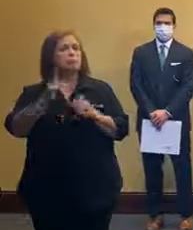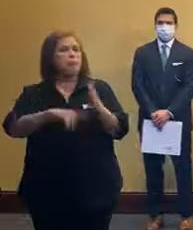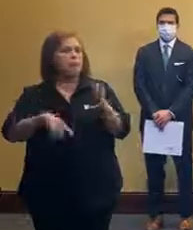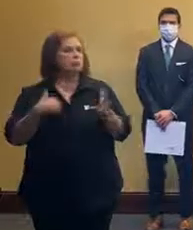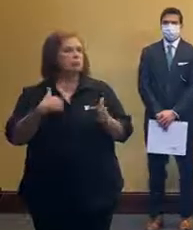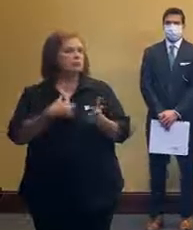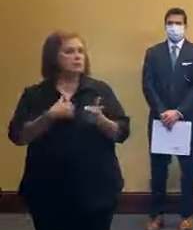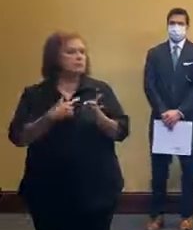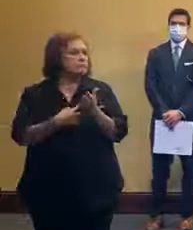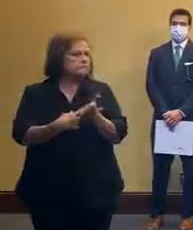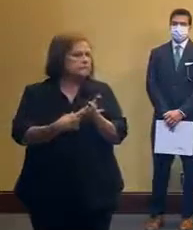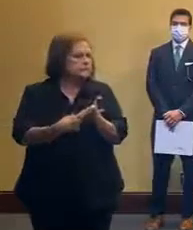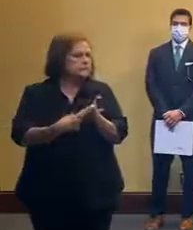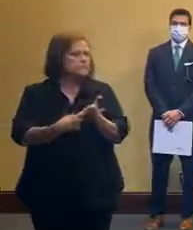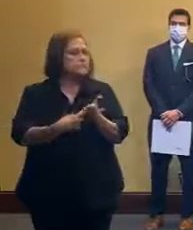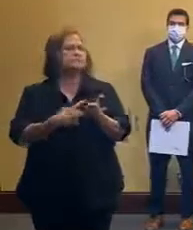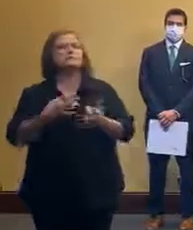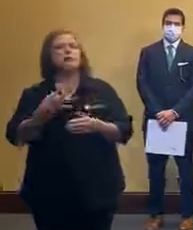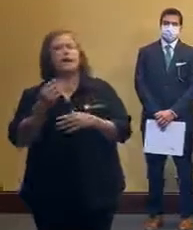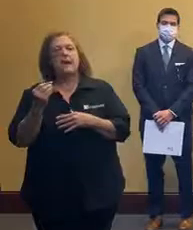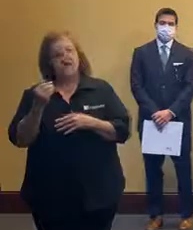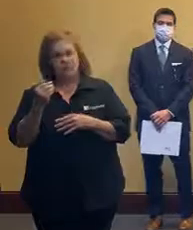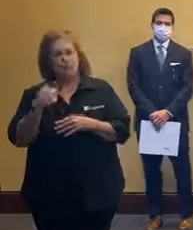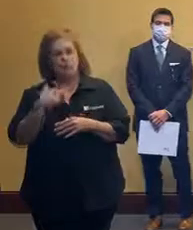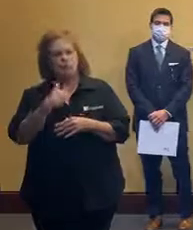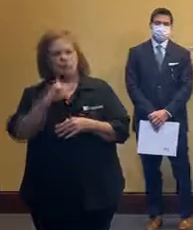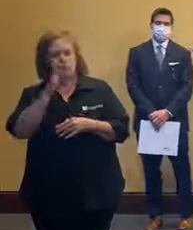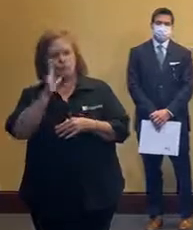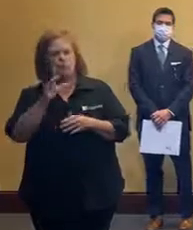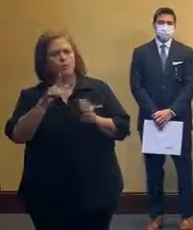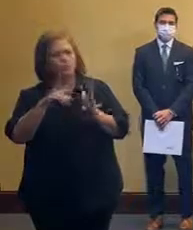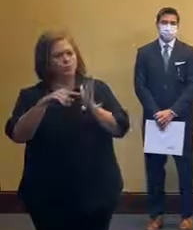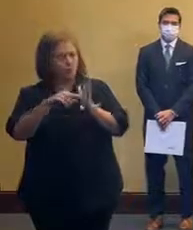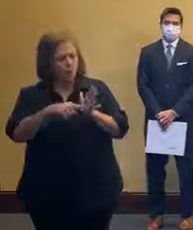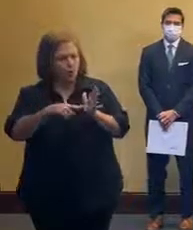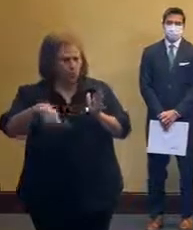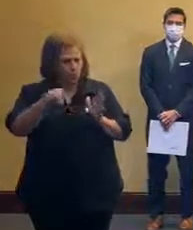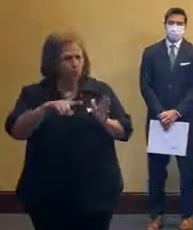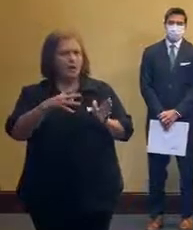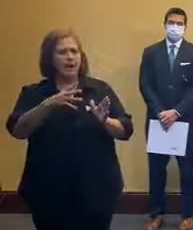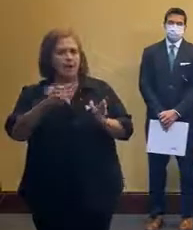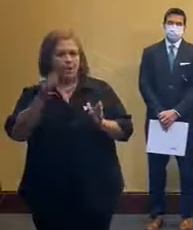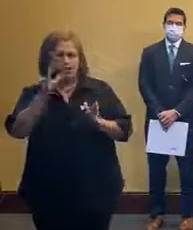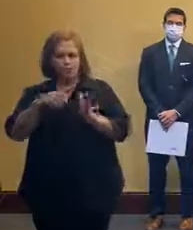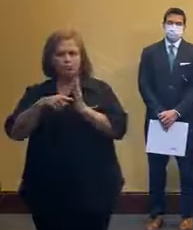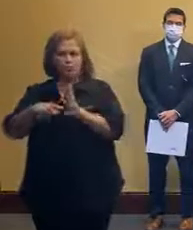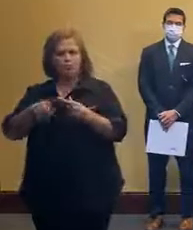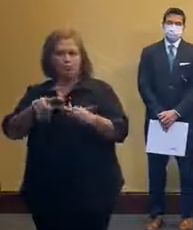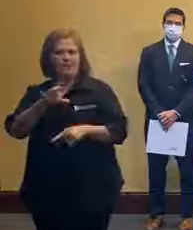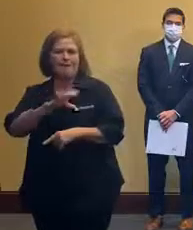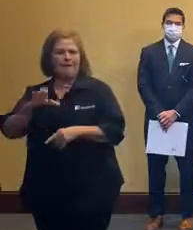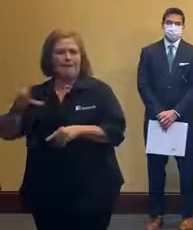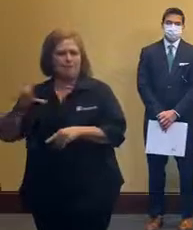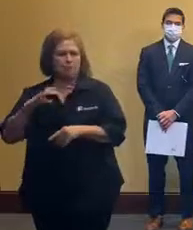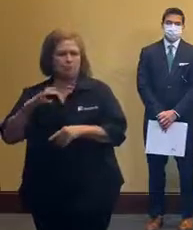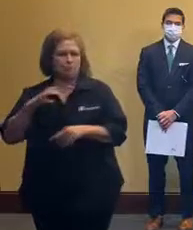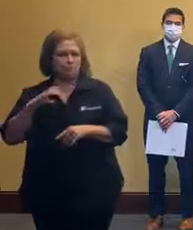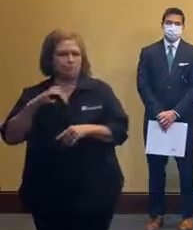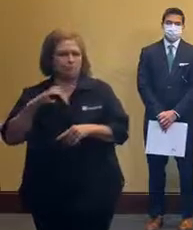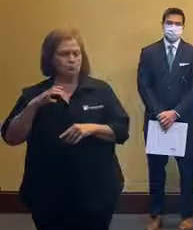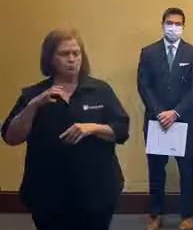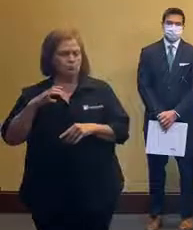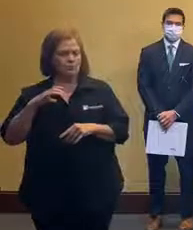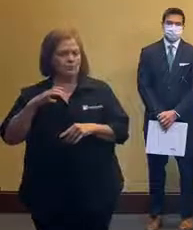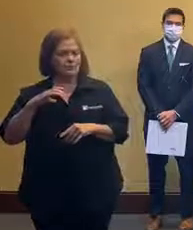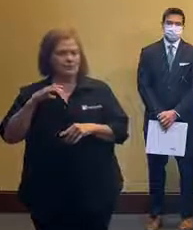over, and also that we will be presenting not only to you, to the council, and to the public as we just move forward. This